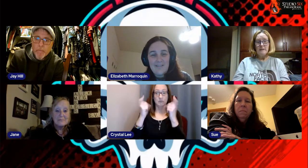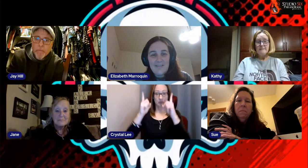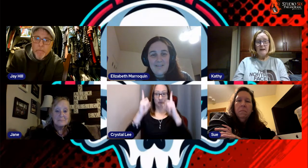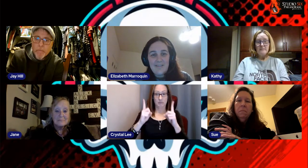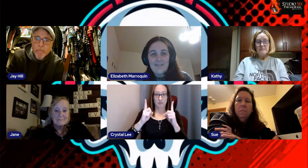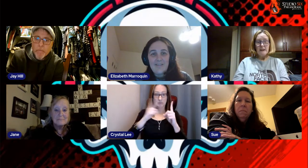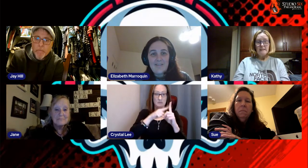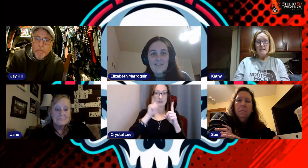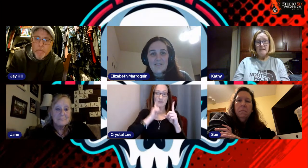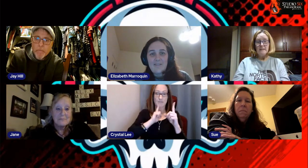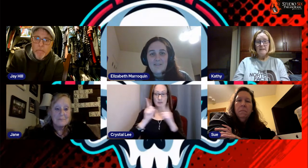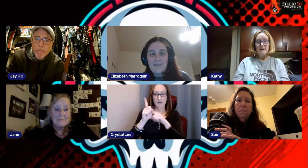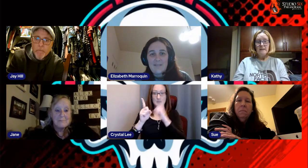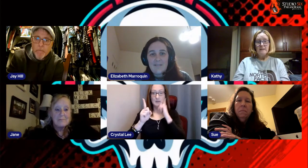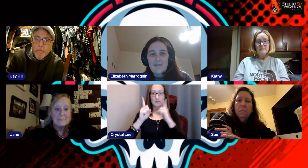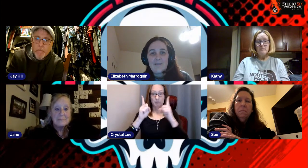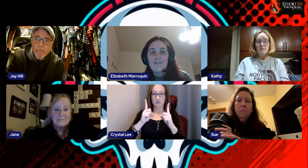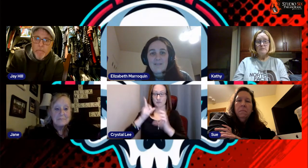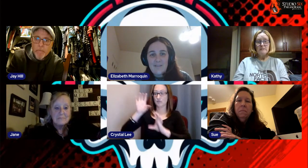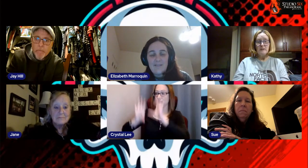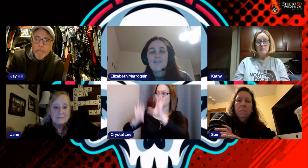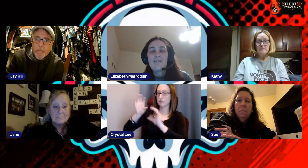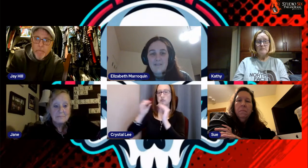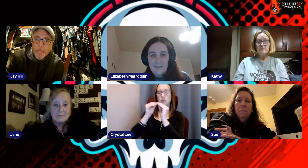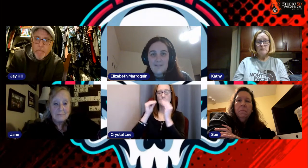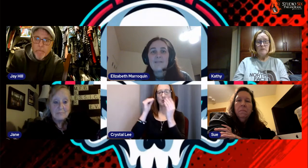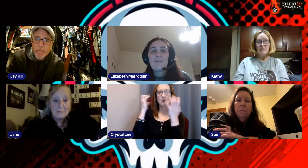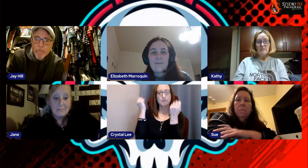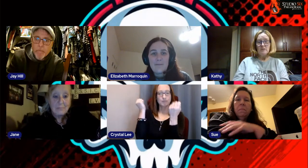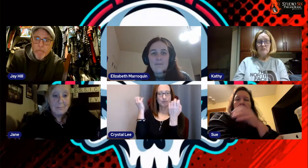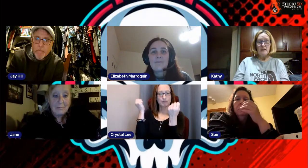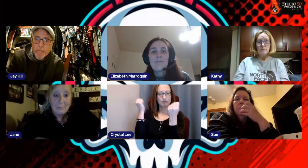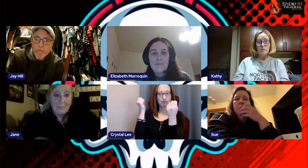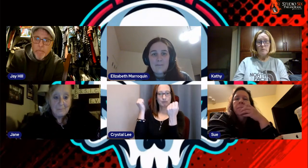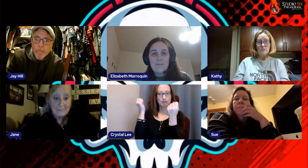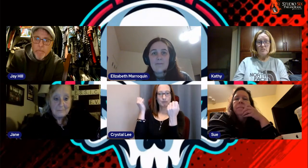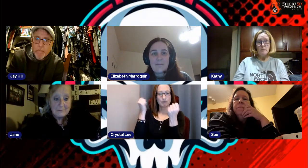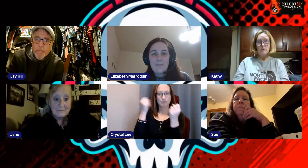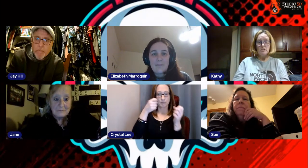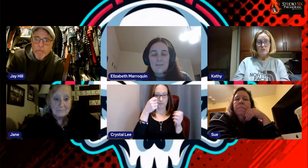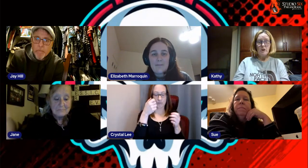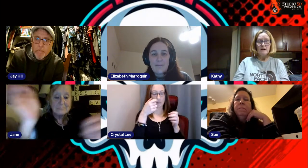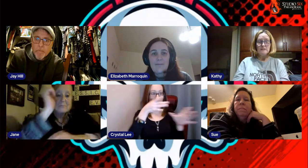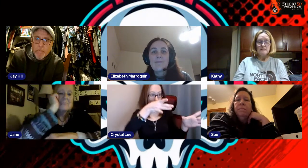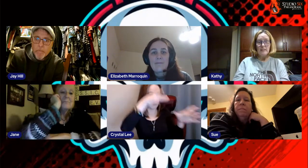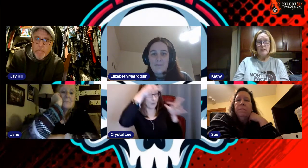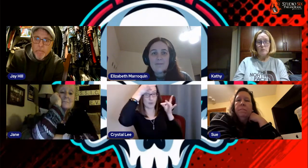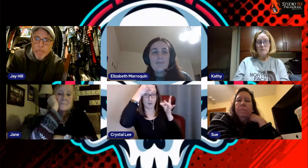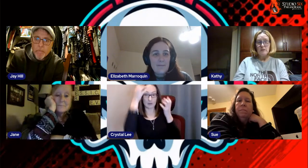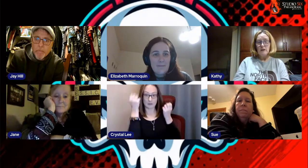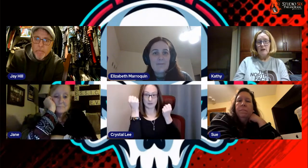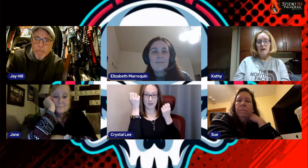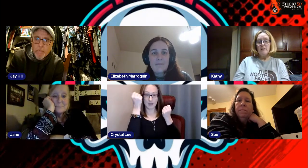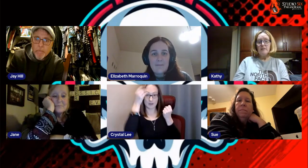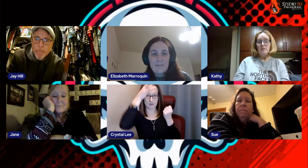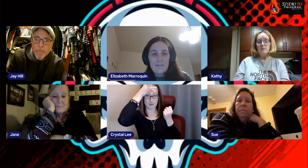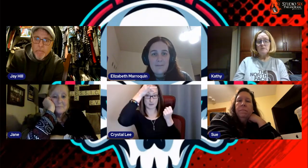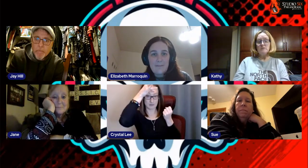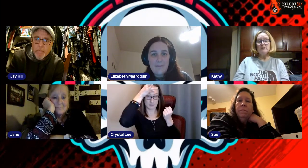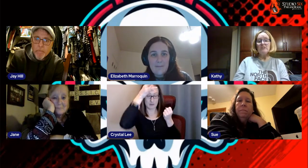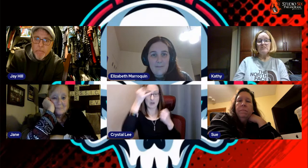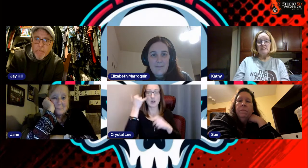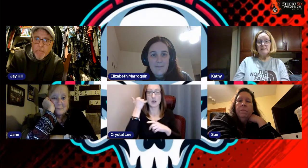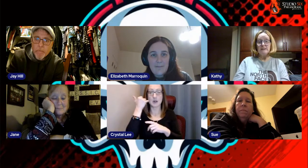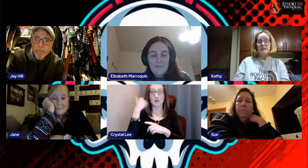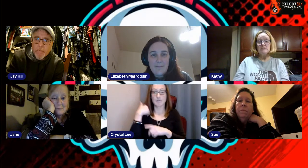ooh, I need deaf signing. Deaf person to shove in the shadow movie is talking in sign language. And the other person